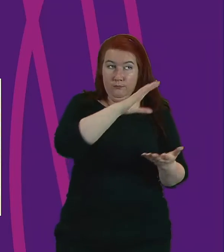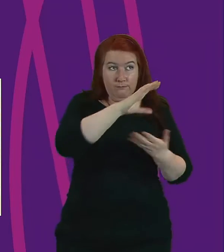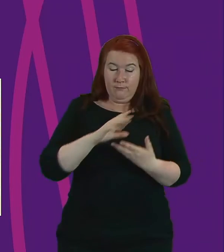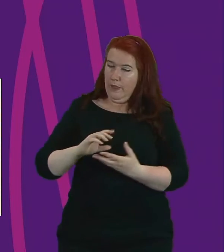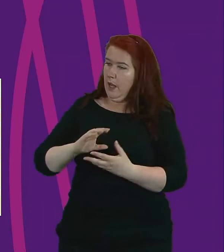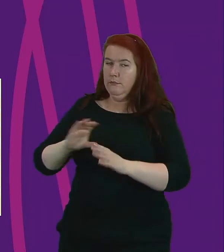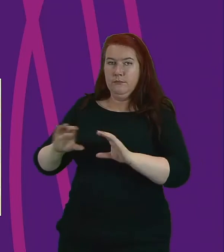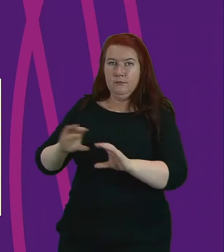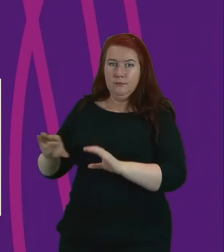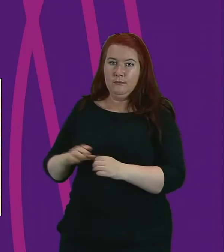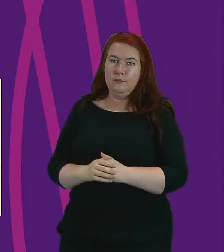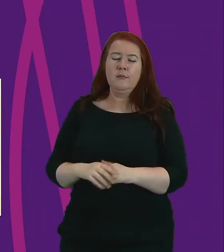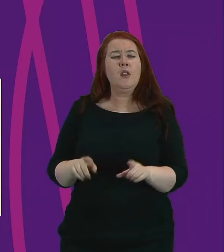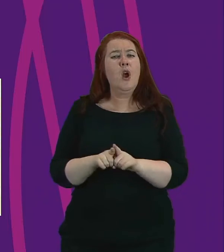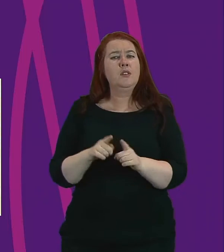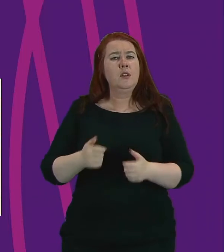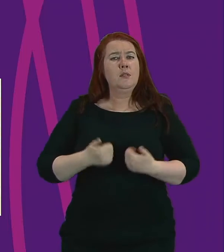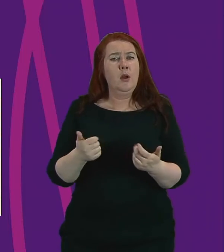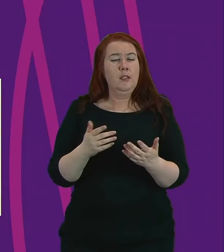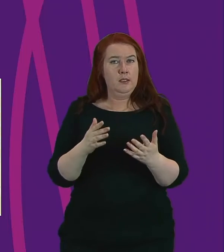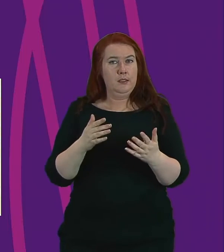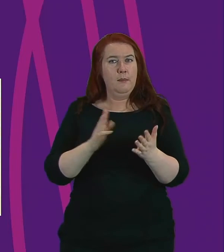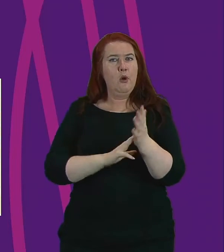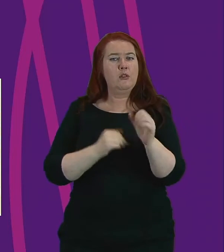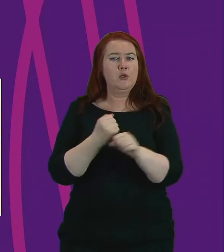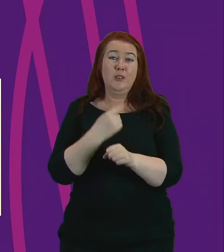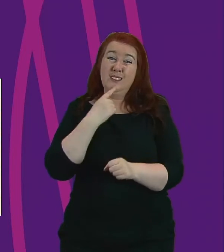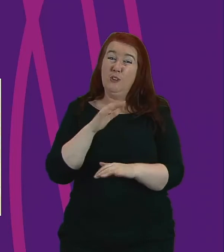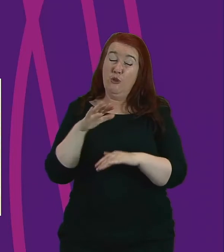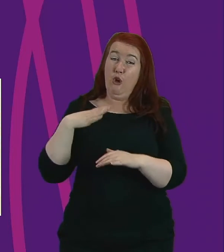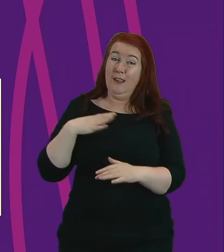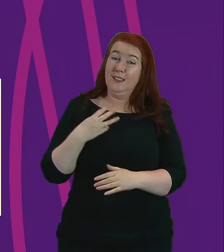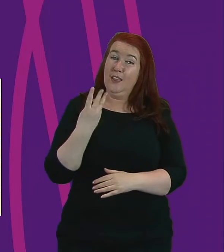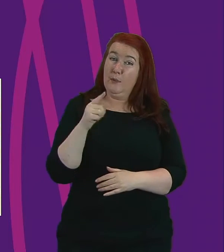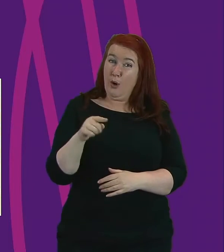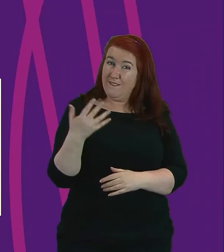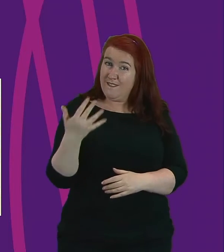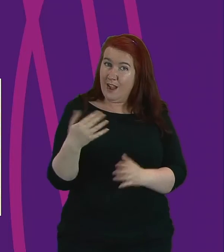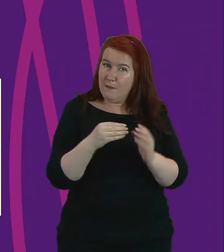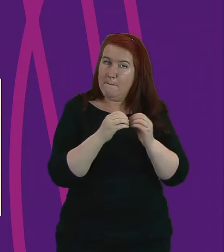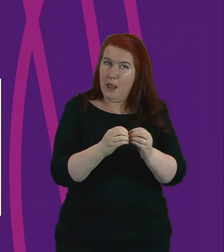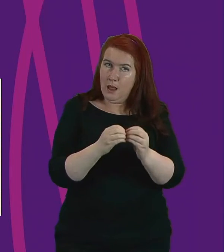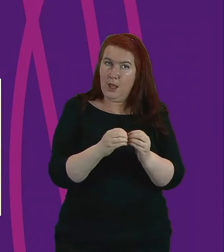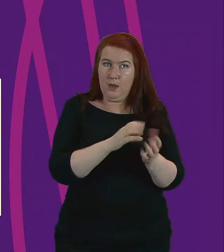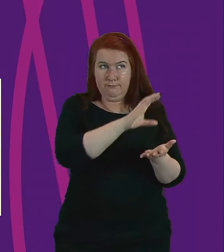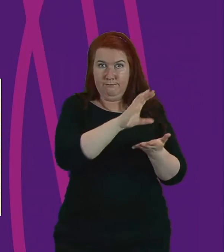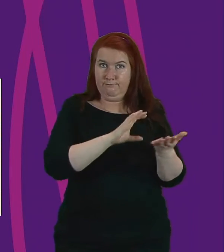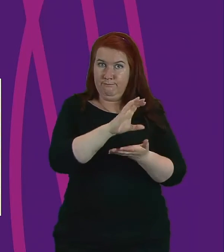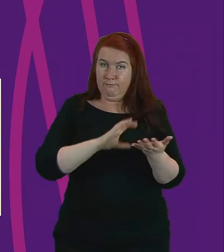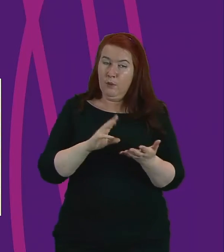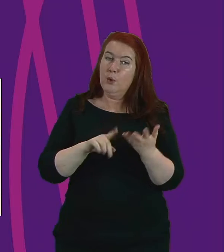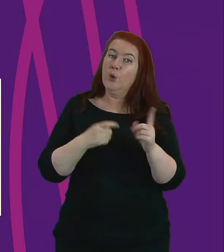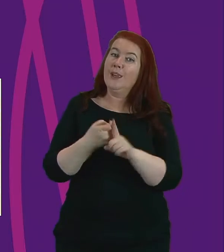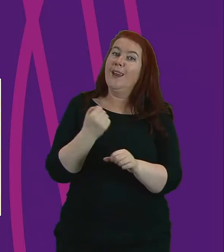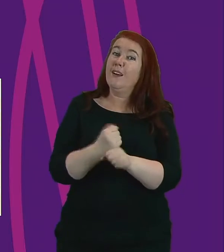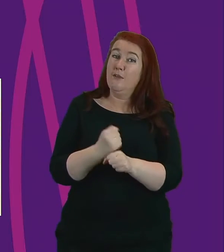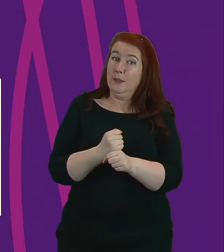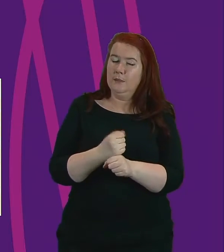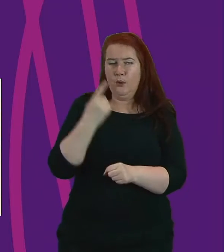Maurice Golden reminded us earlier, there are already £3.5 billion Barnett consequentials from the UK Government. And when the additional